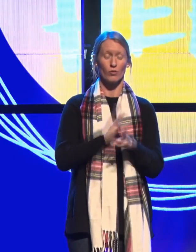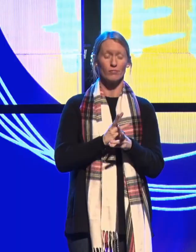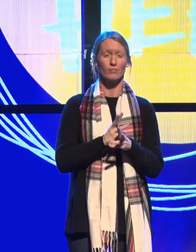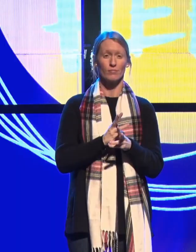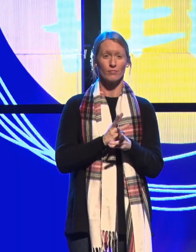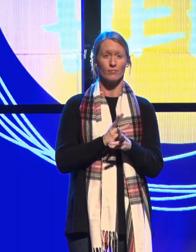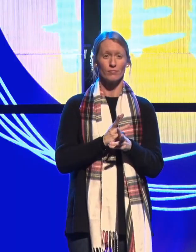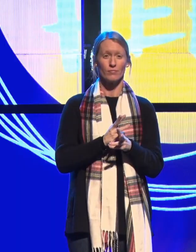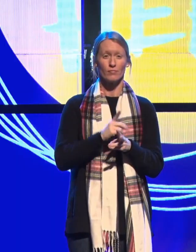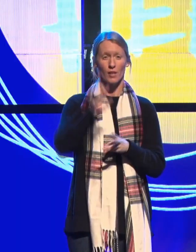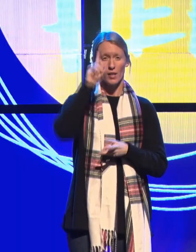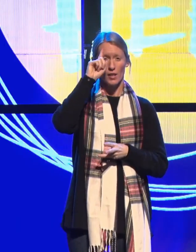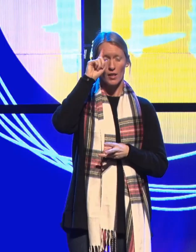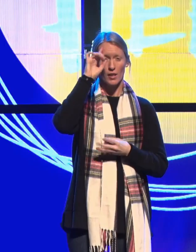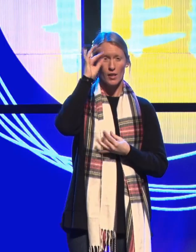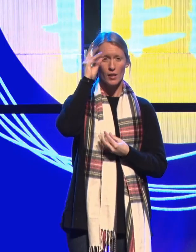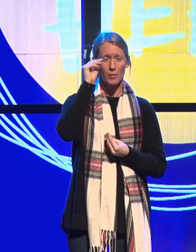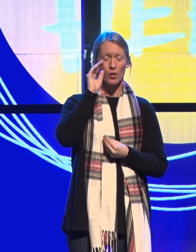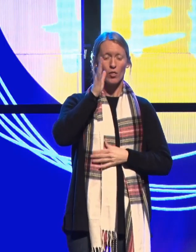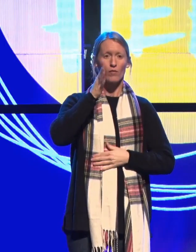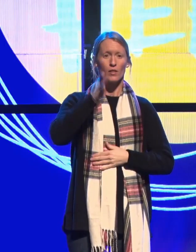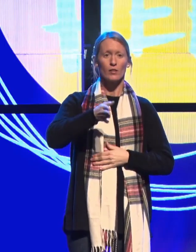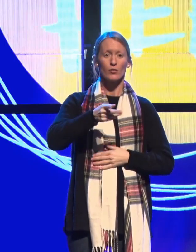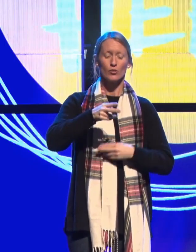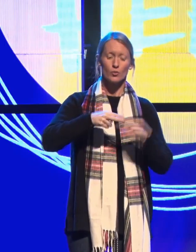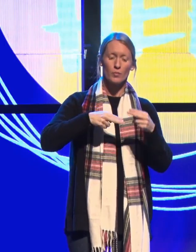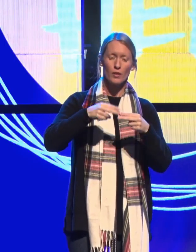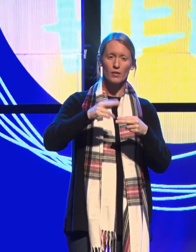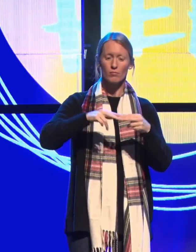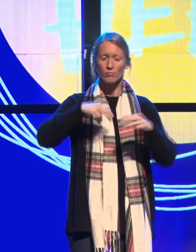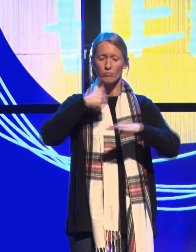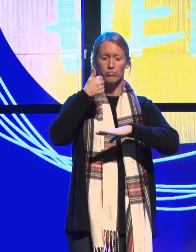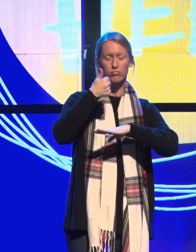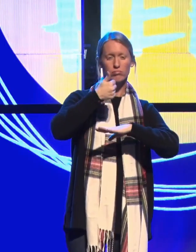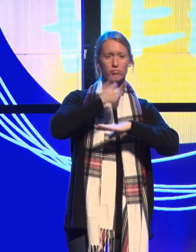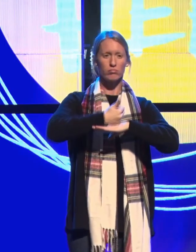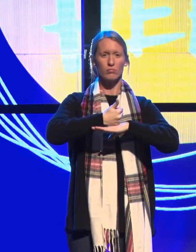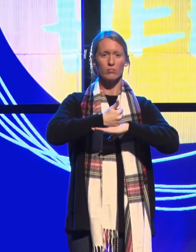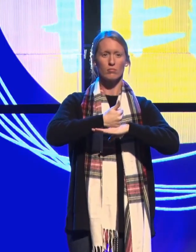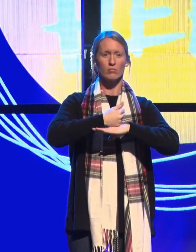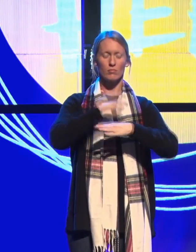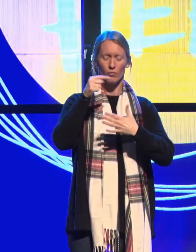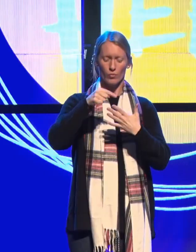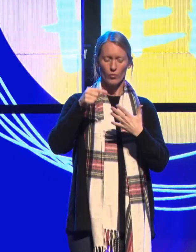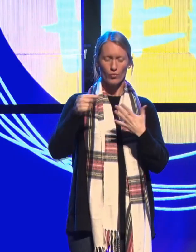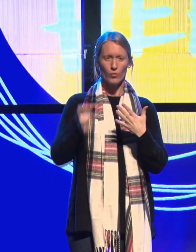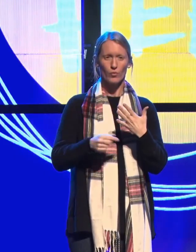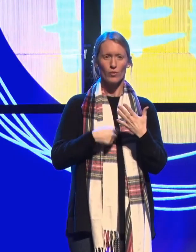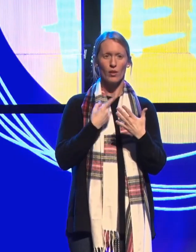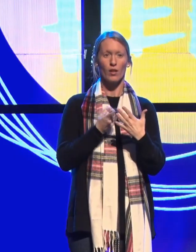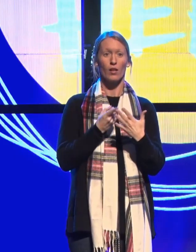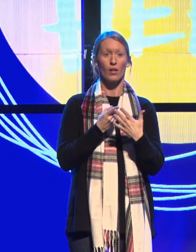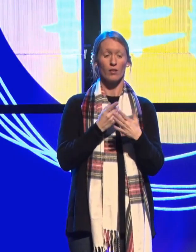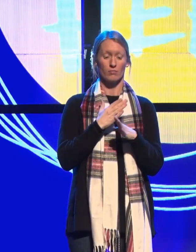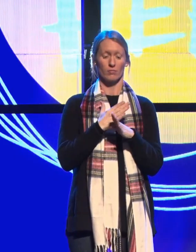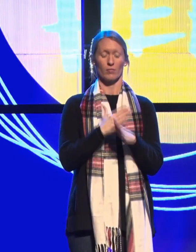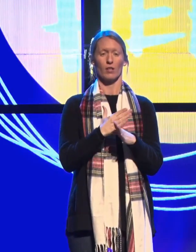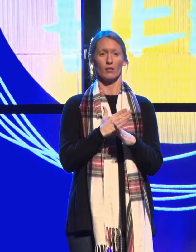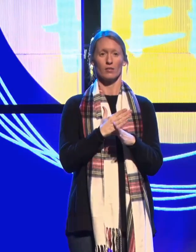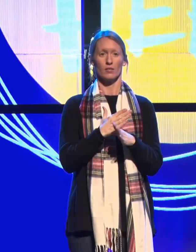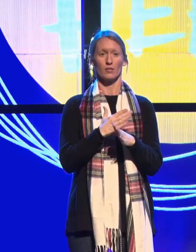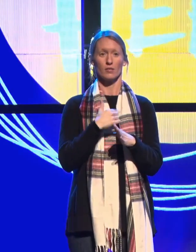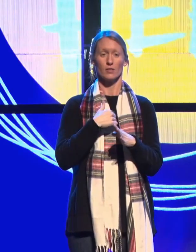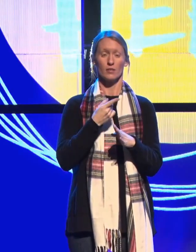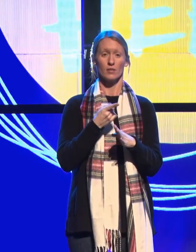we think about the future, right, if you think of building that tower, right, there's all kinds of things, right, that are holding us back. And oftentimes they're